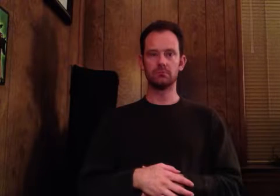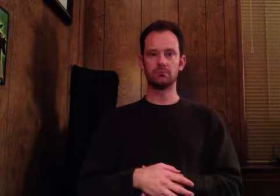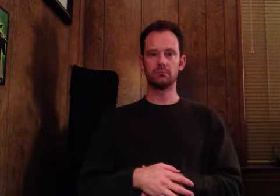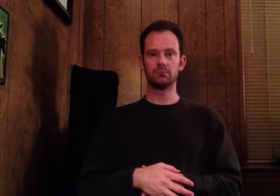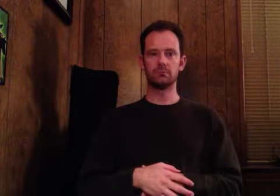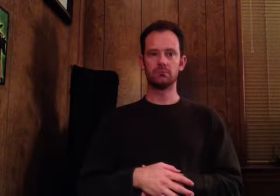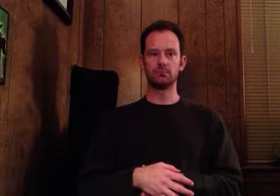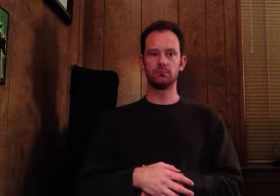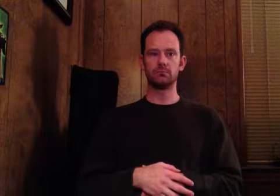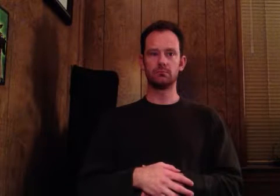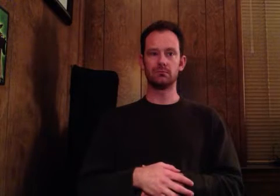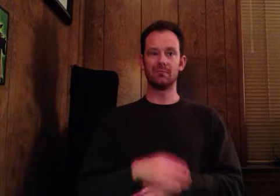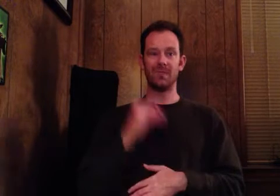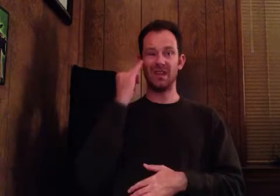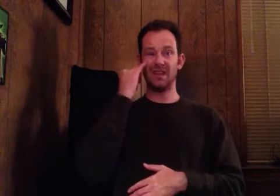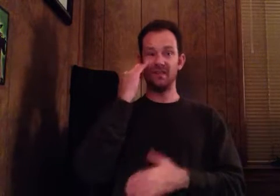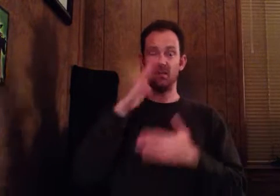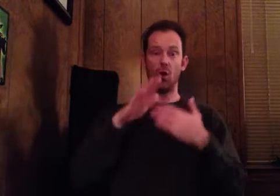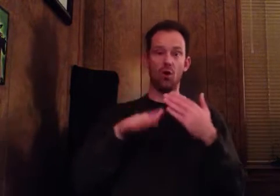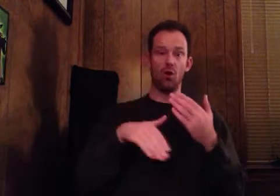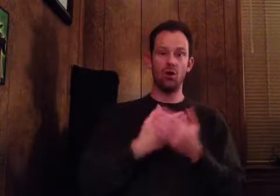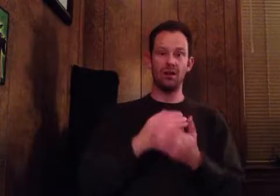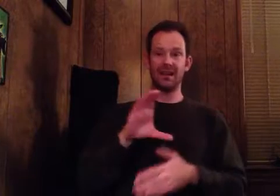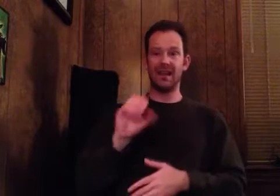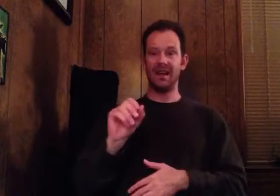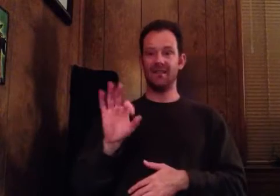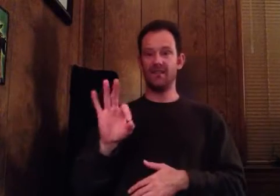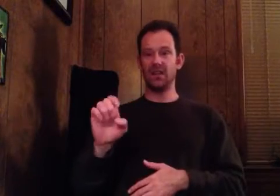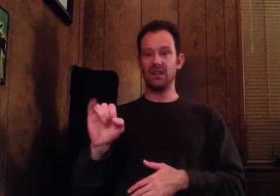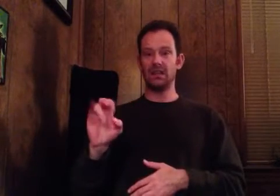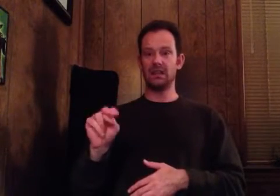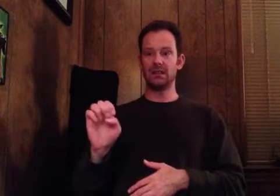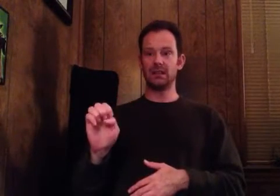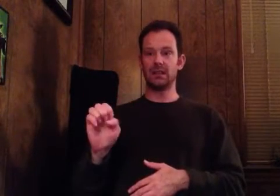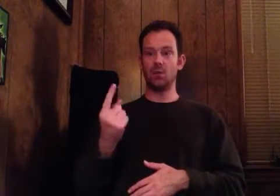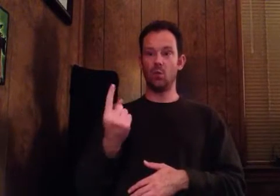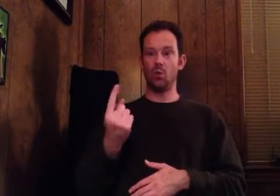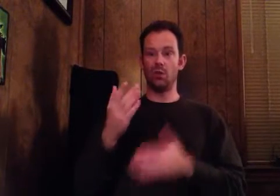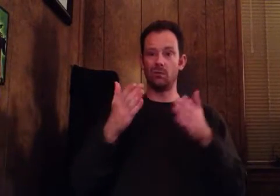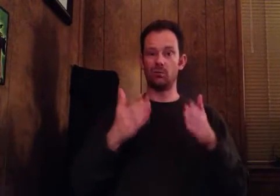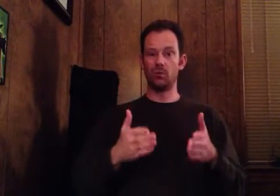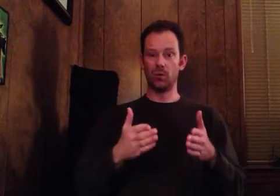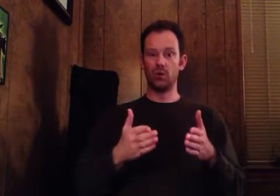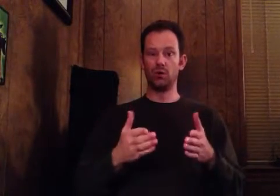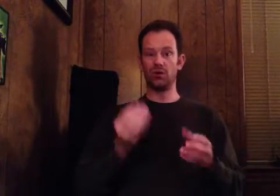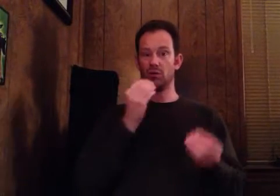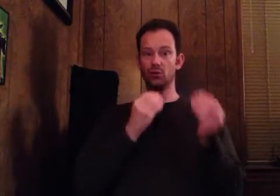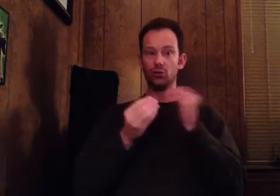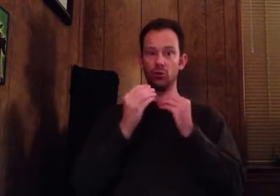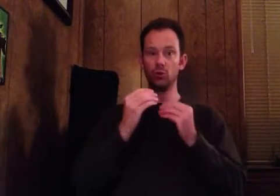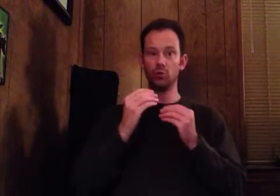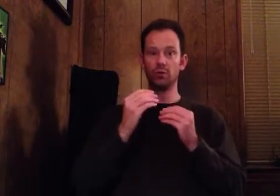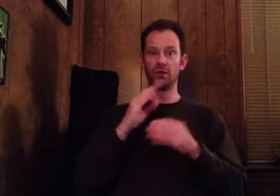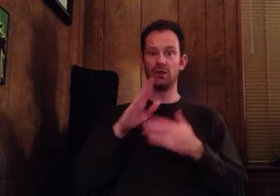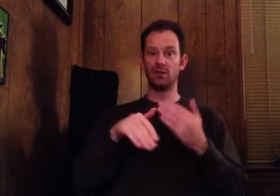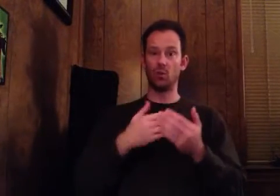I can by the way I I can't kim's a table. were given to a horse at